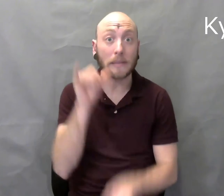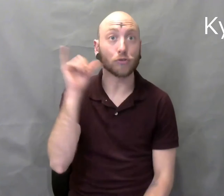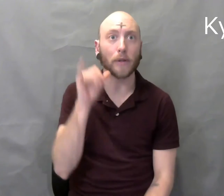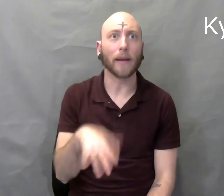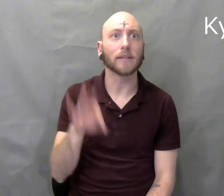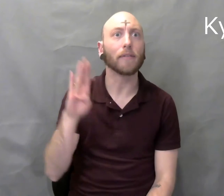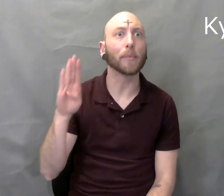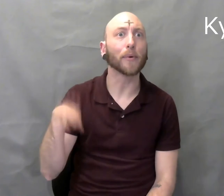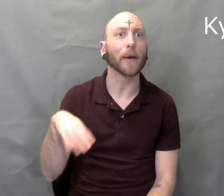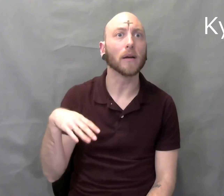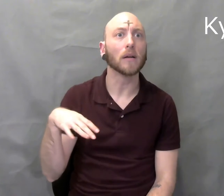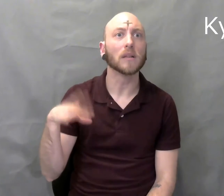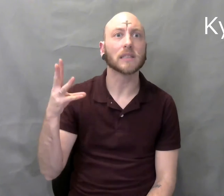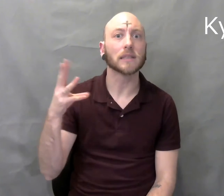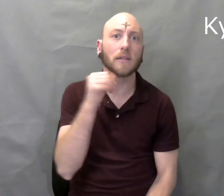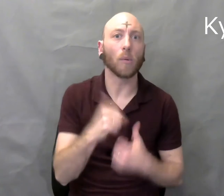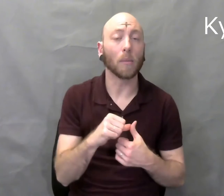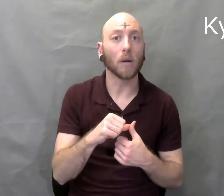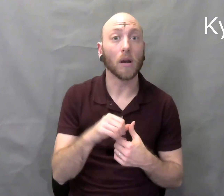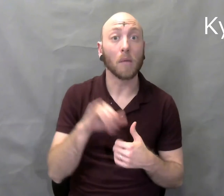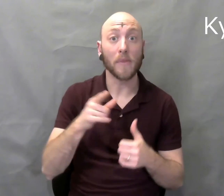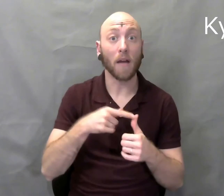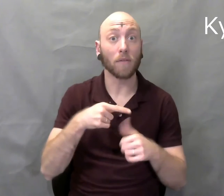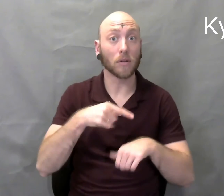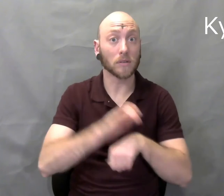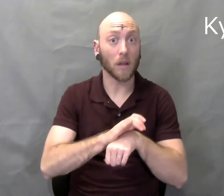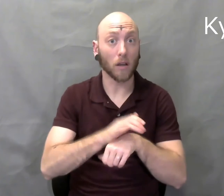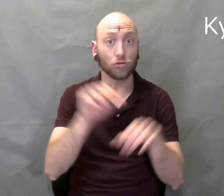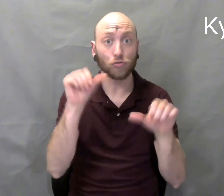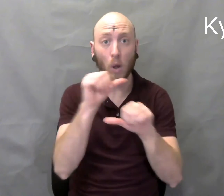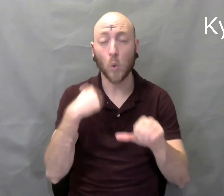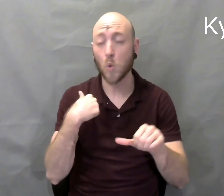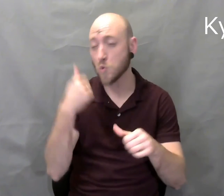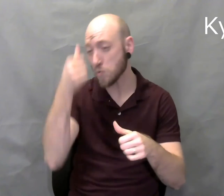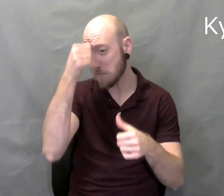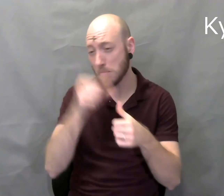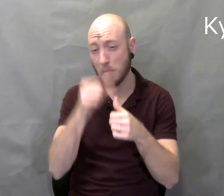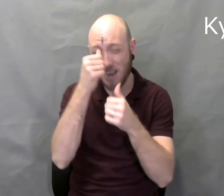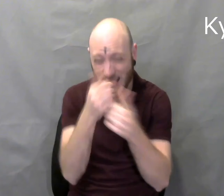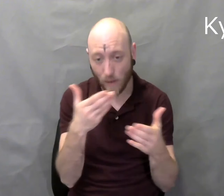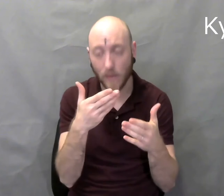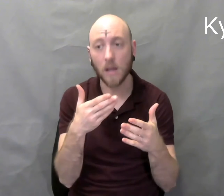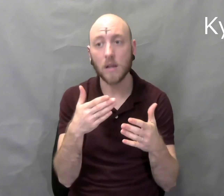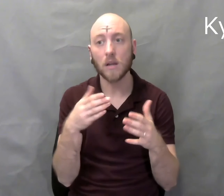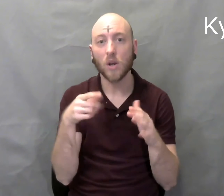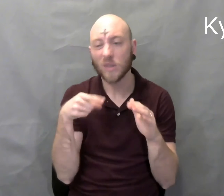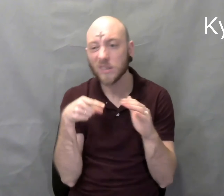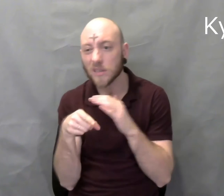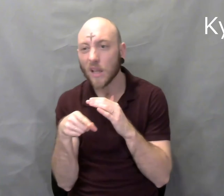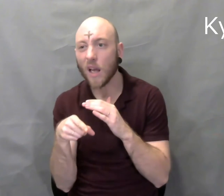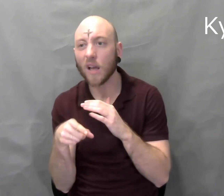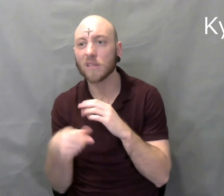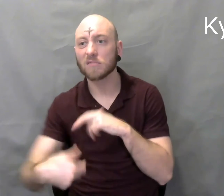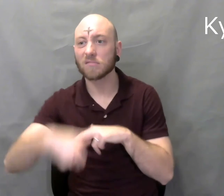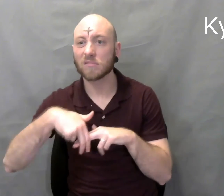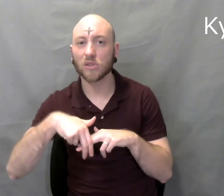remember more and more about that first night getting drunk. I remember I snuck out of the basement, got in his car, with jamming to music. I